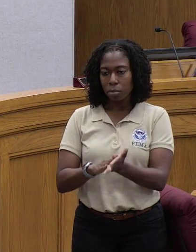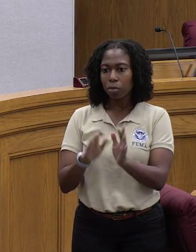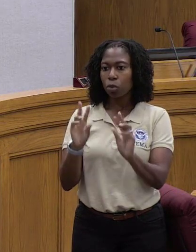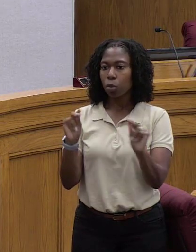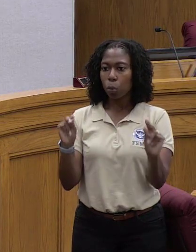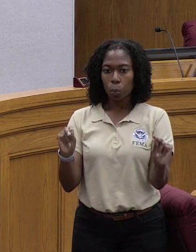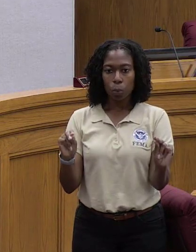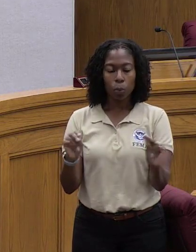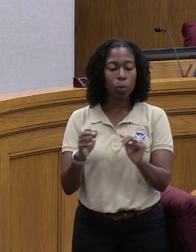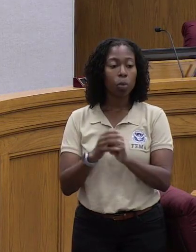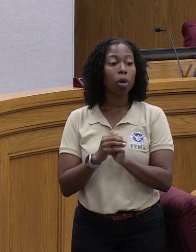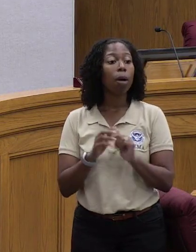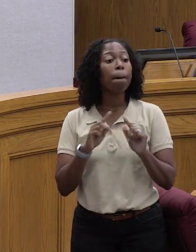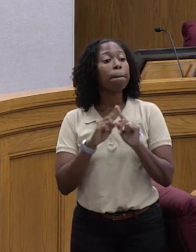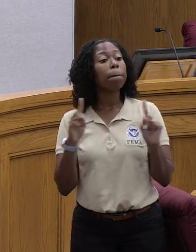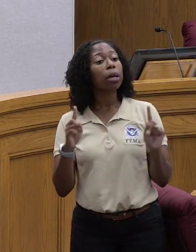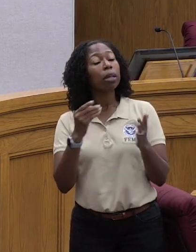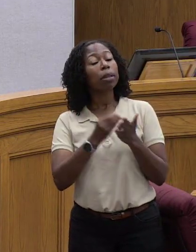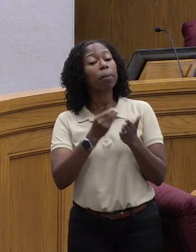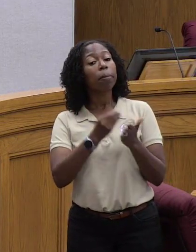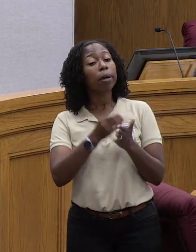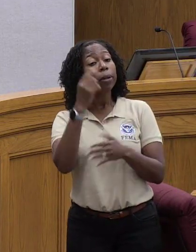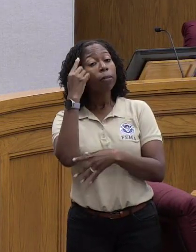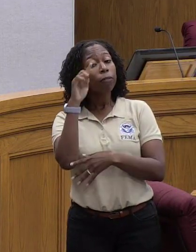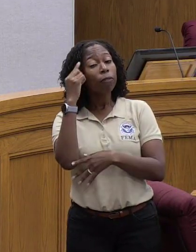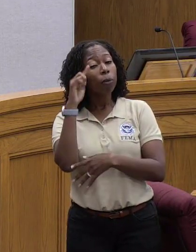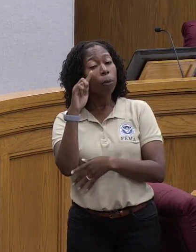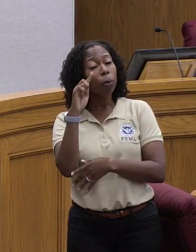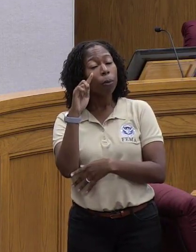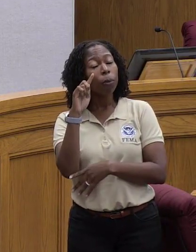that you receive from FEMA must be used